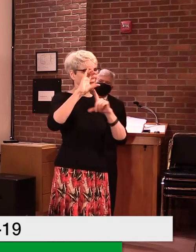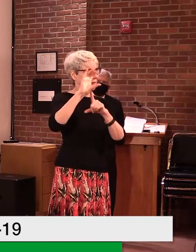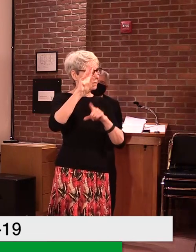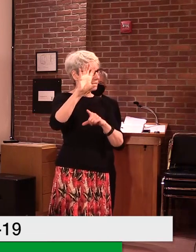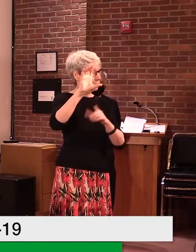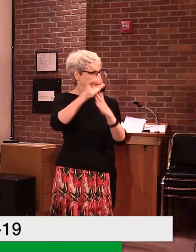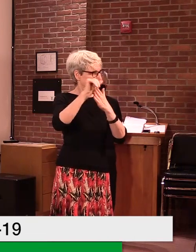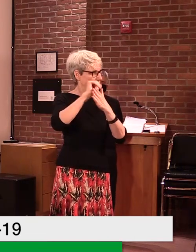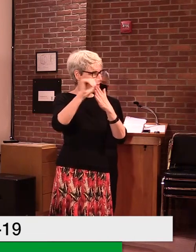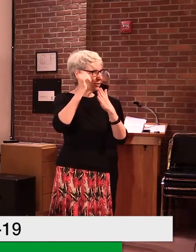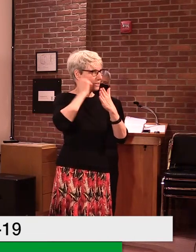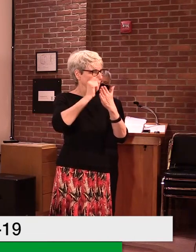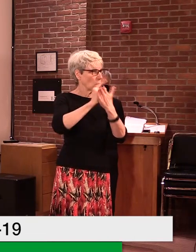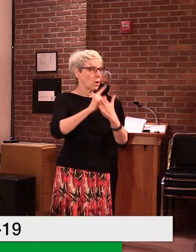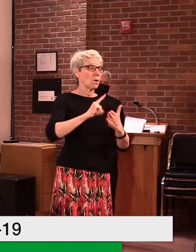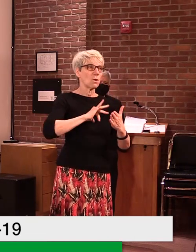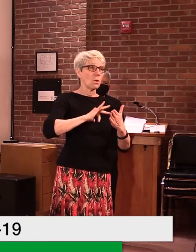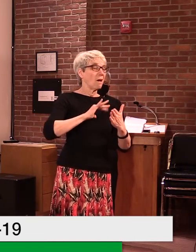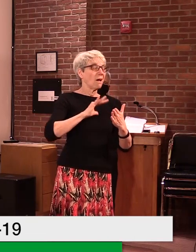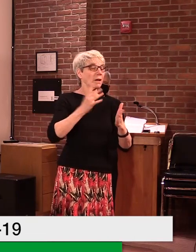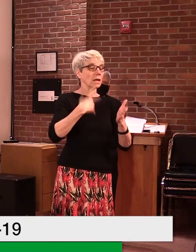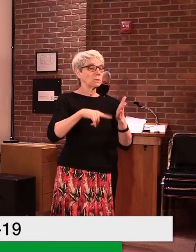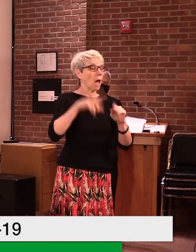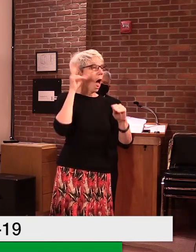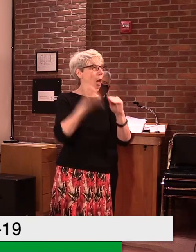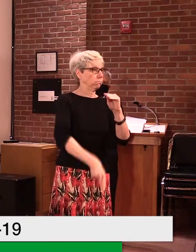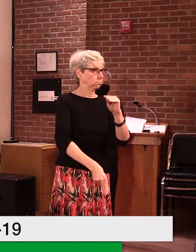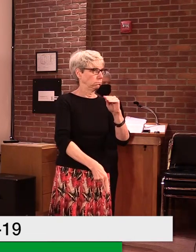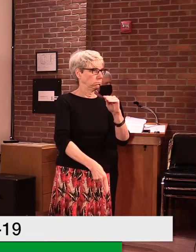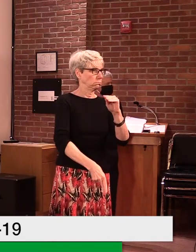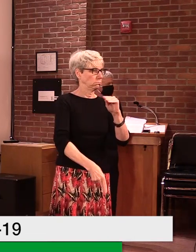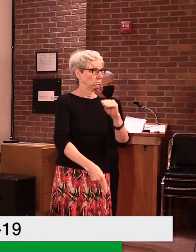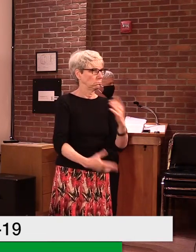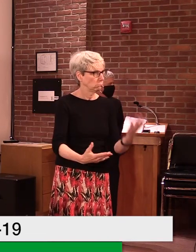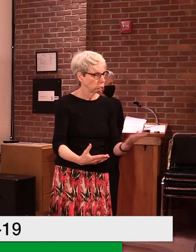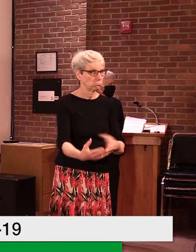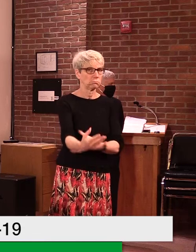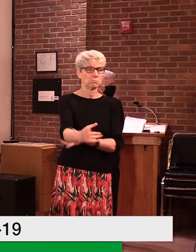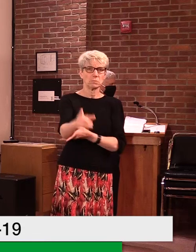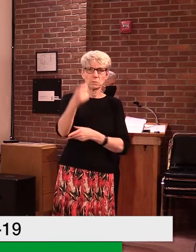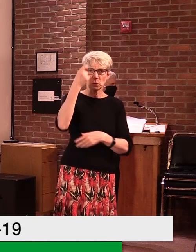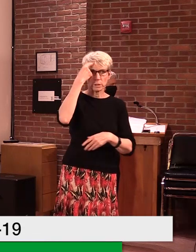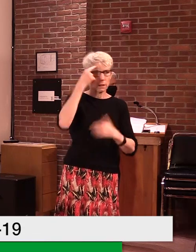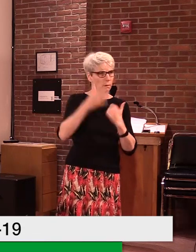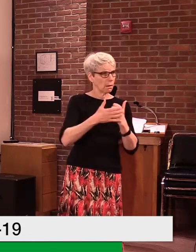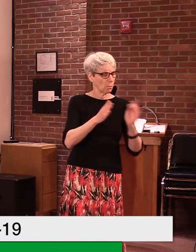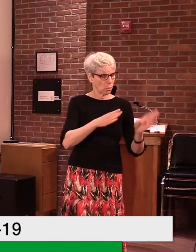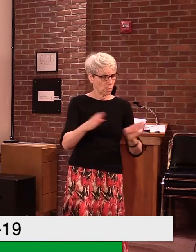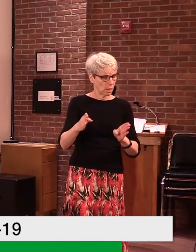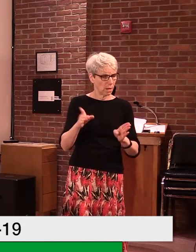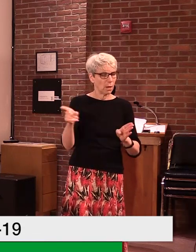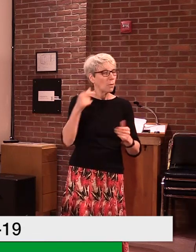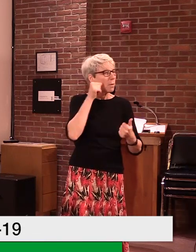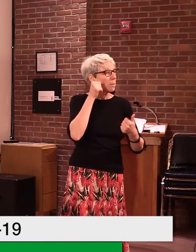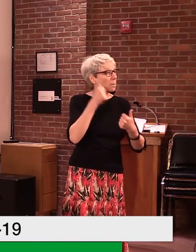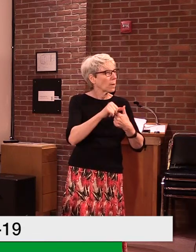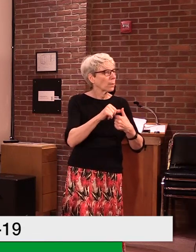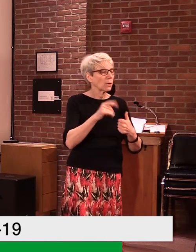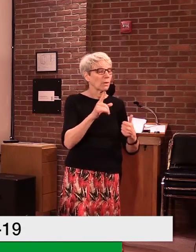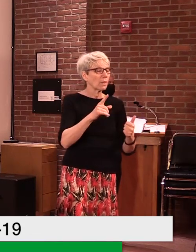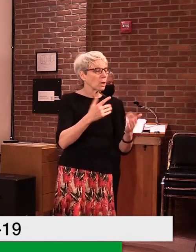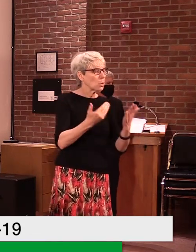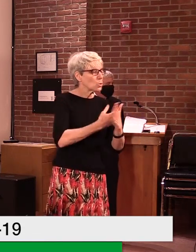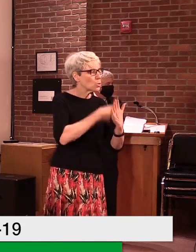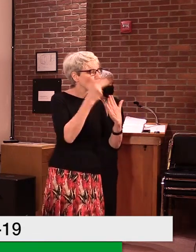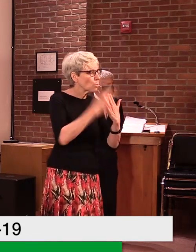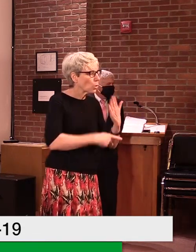week. And I'm wondering, how is the state preparing? For example, when you guys released your rental and mortgage assistance programs, officials said then